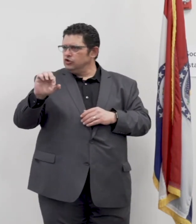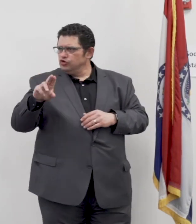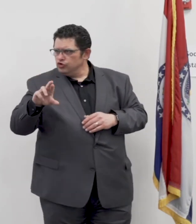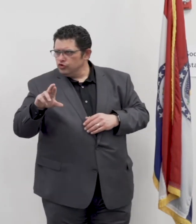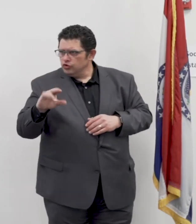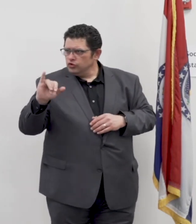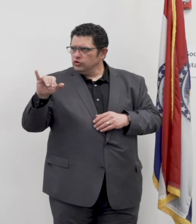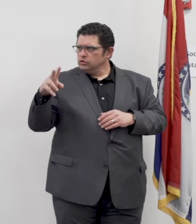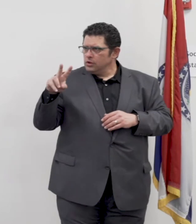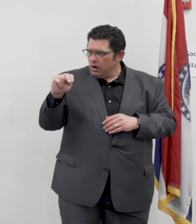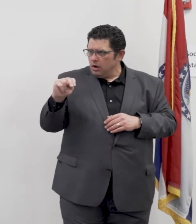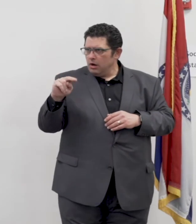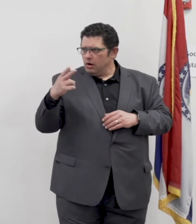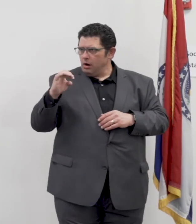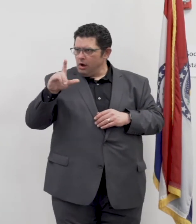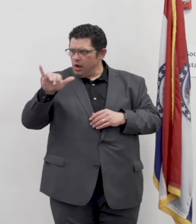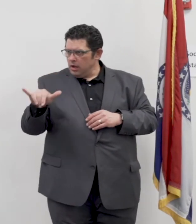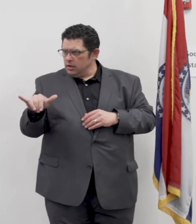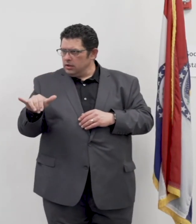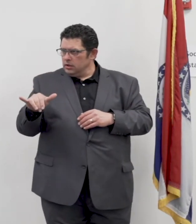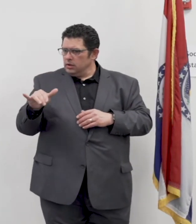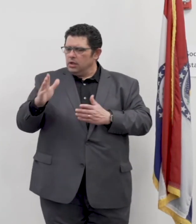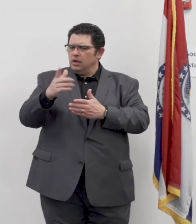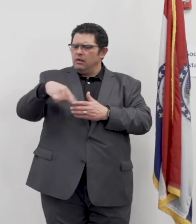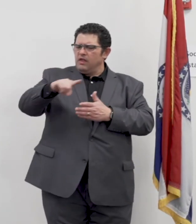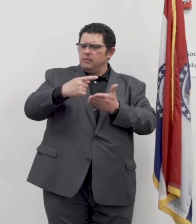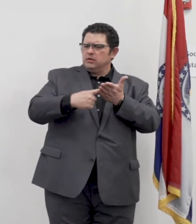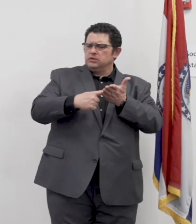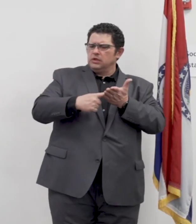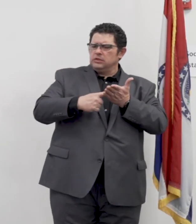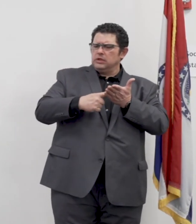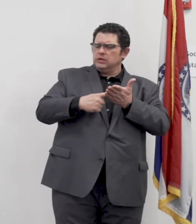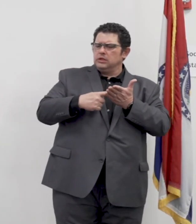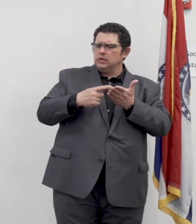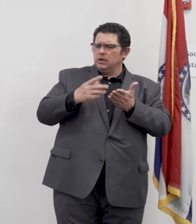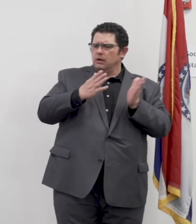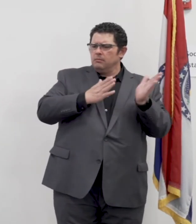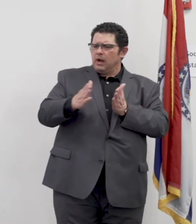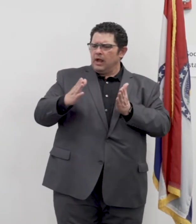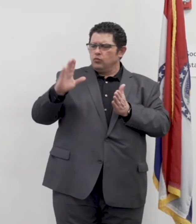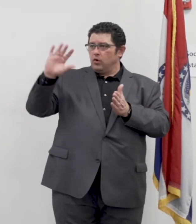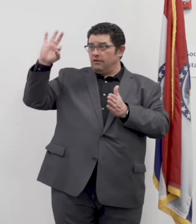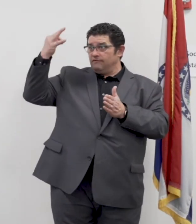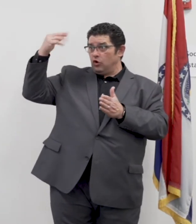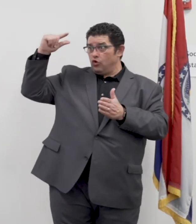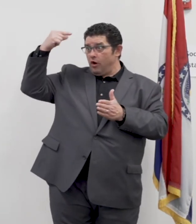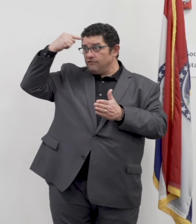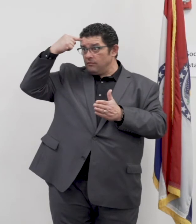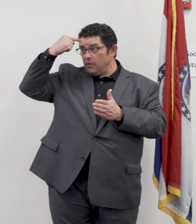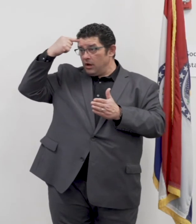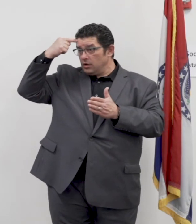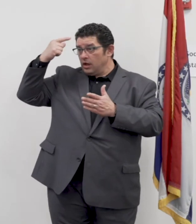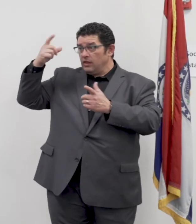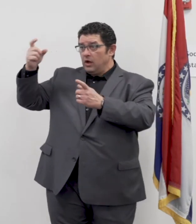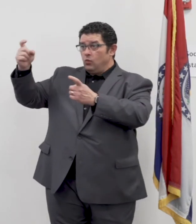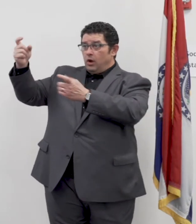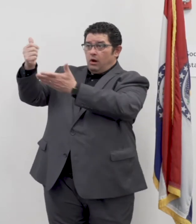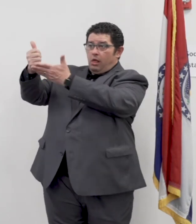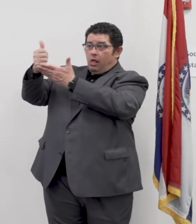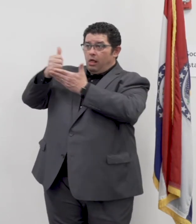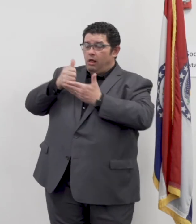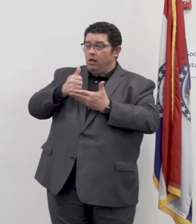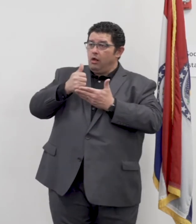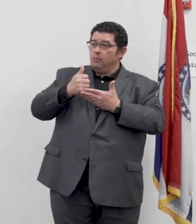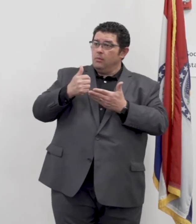been proposing a plan that would have the federal government subsidize a major portion of salaries of employees that are